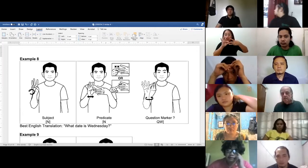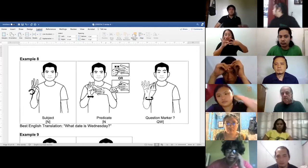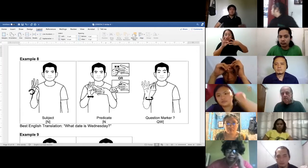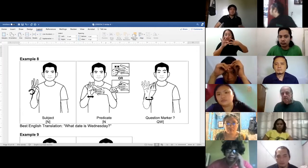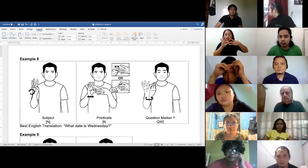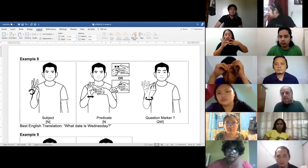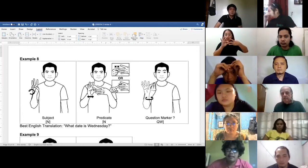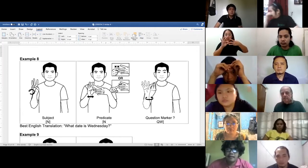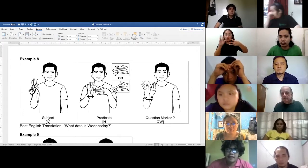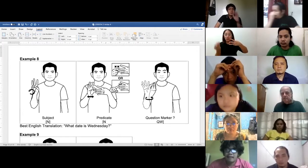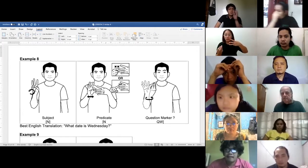right?